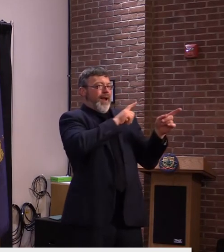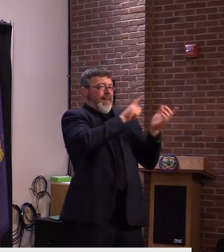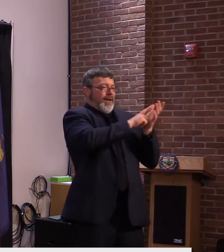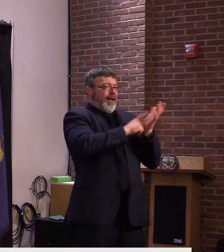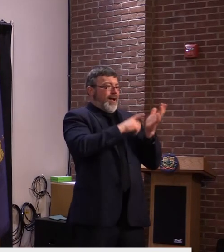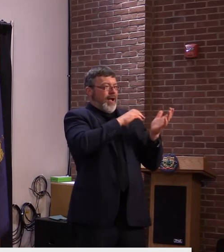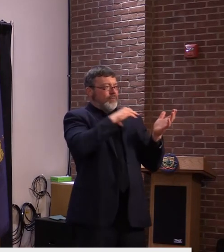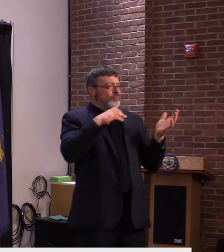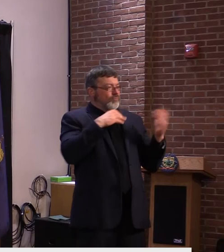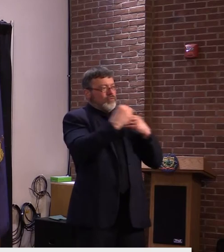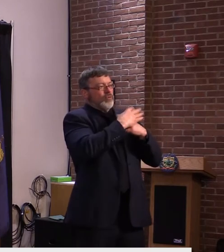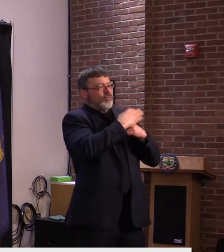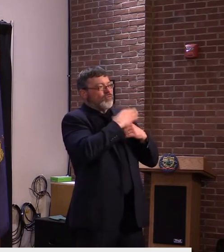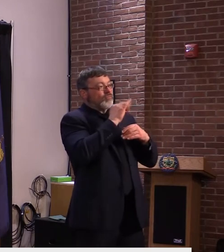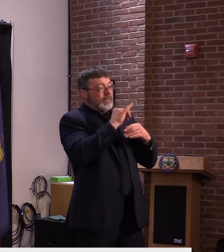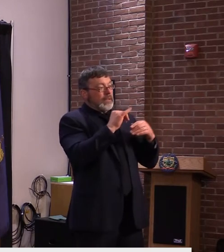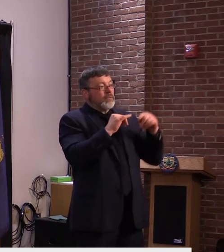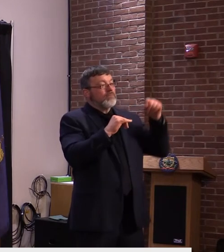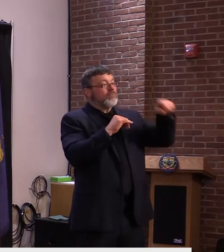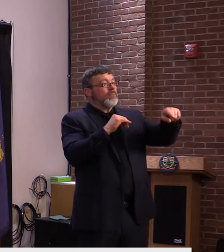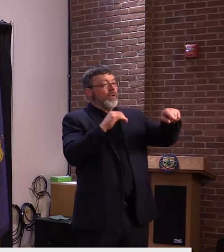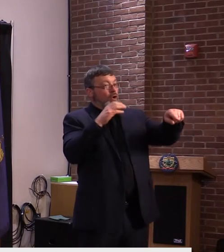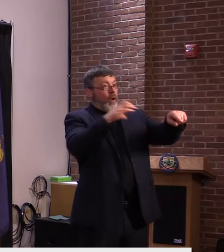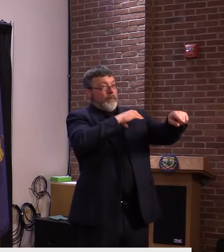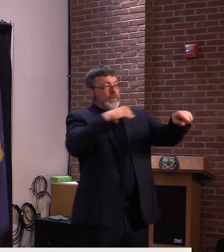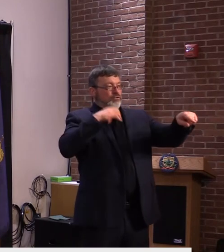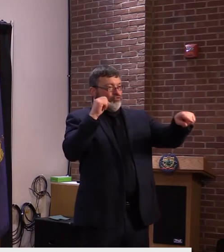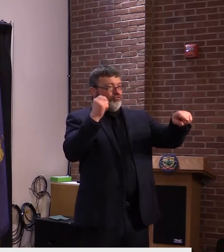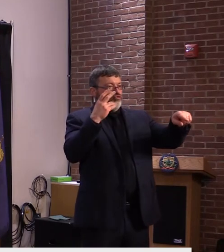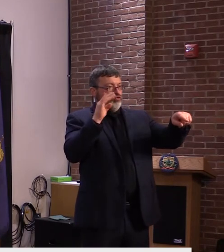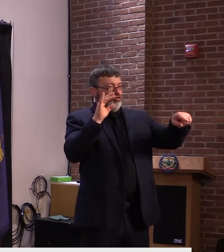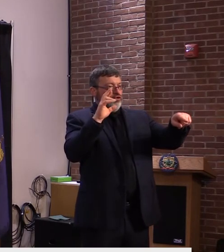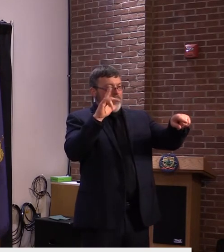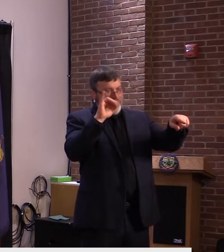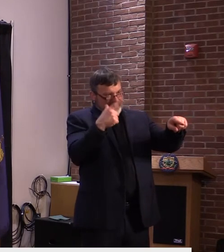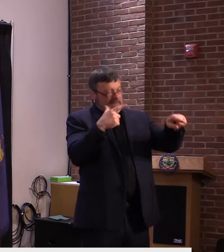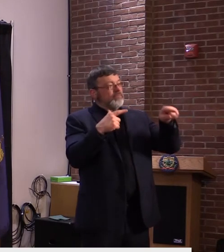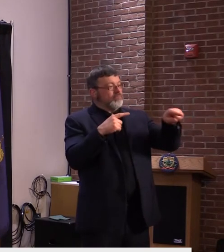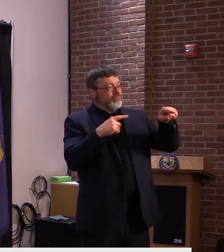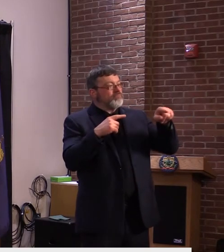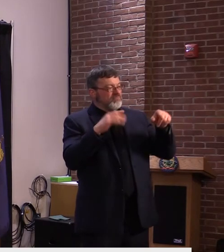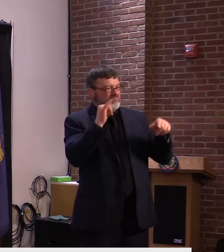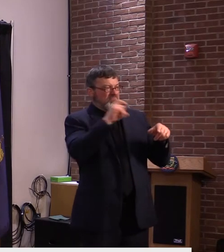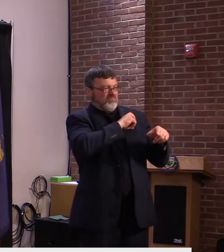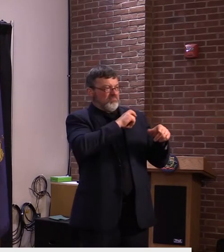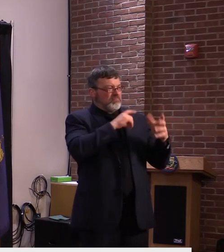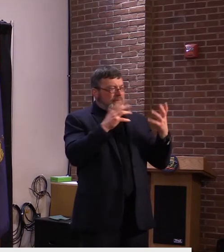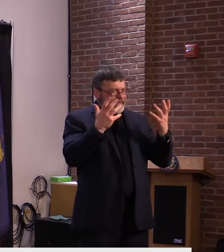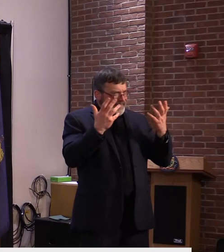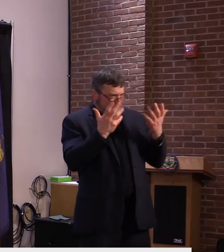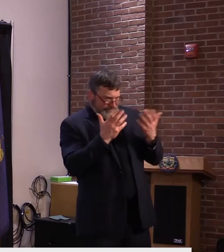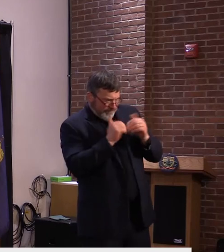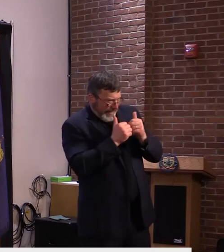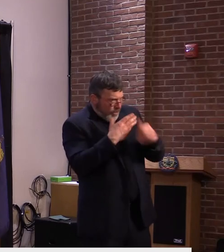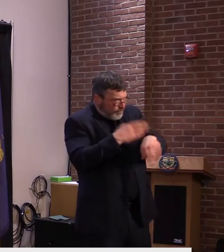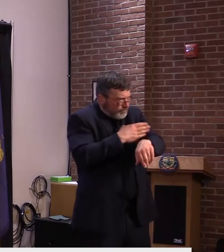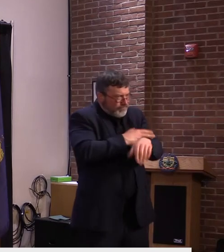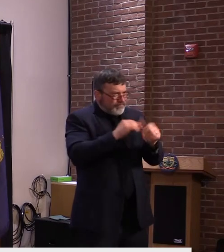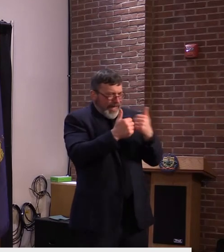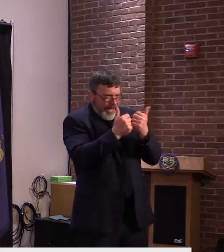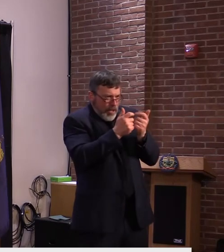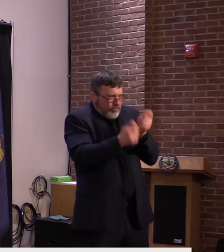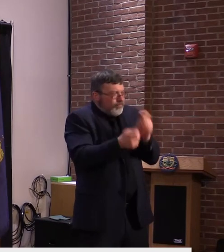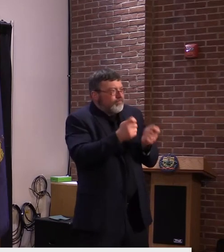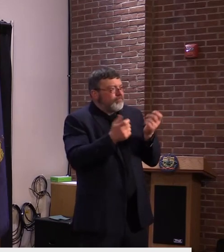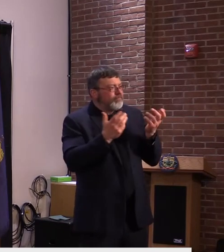the remedy. What can we do to protect Vermonters? Because it clearly is repetitive. So I